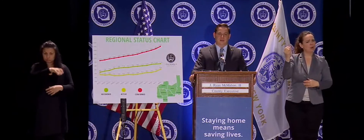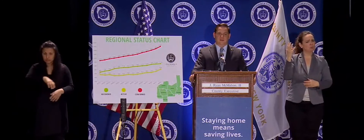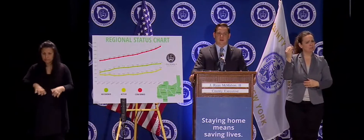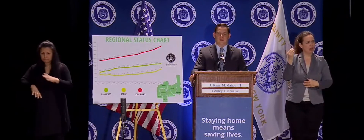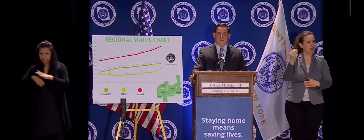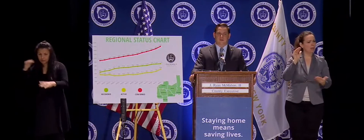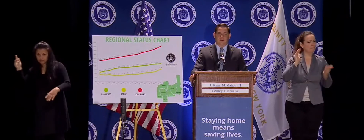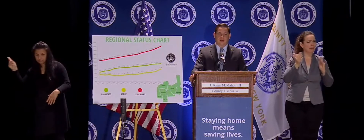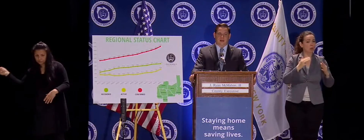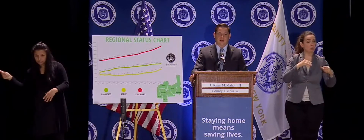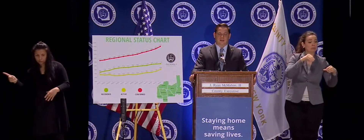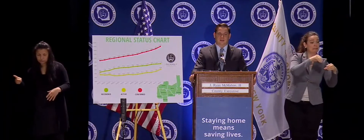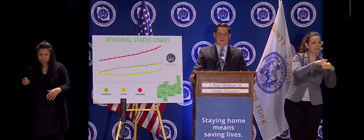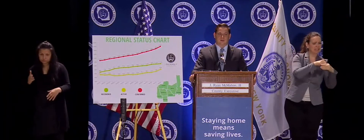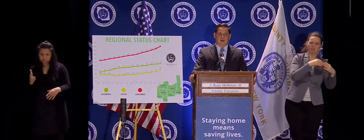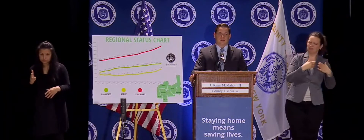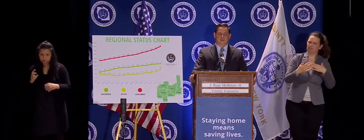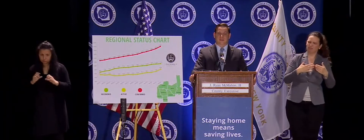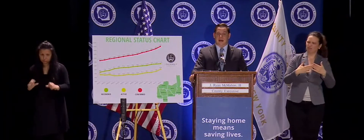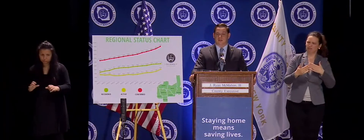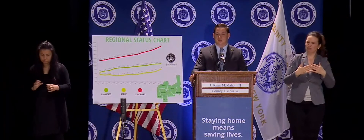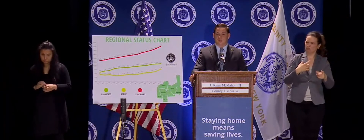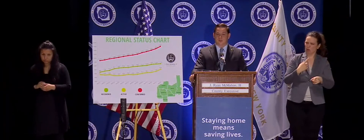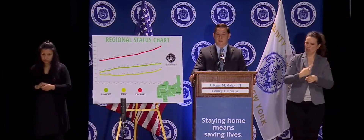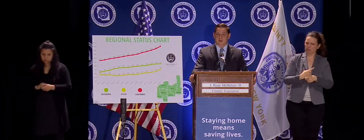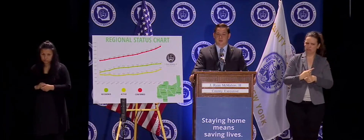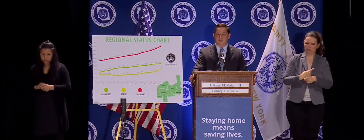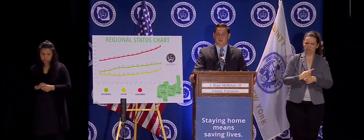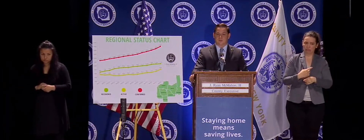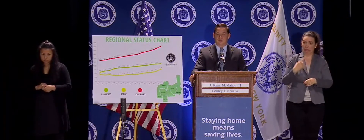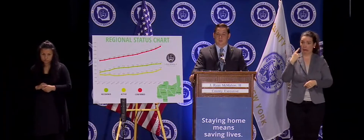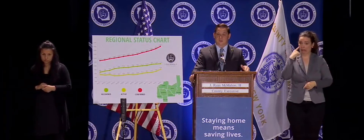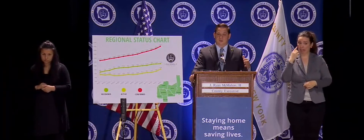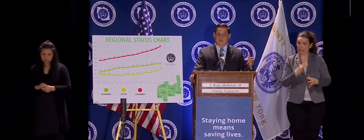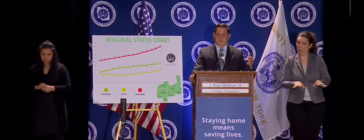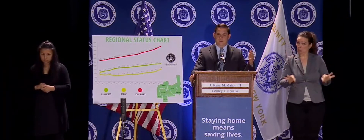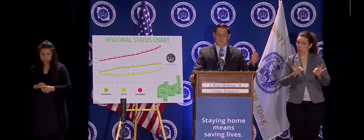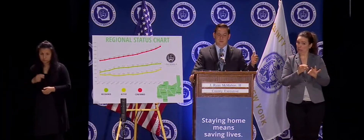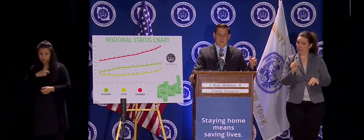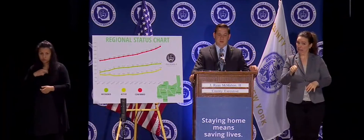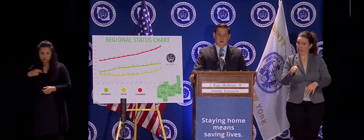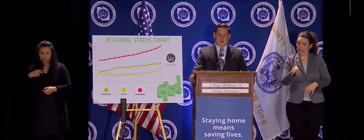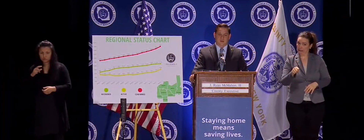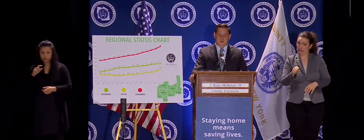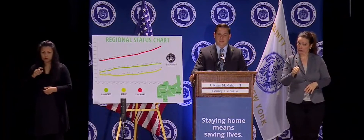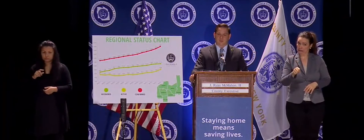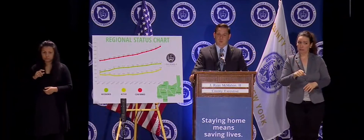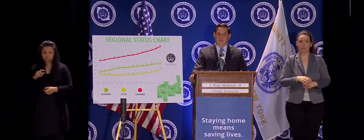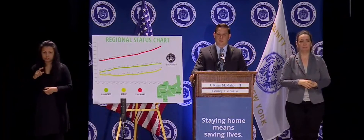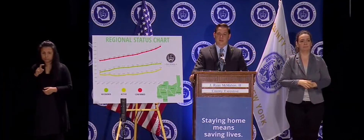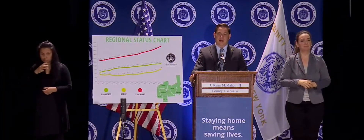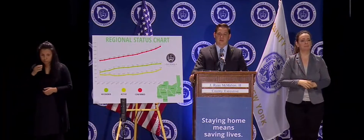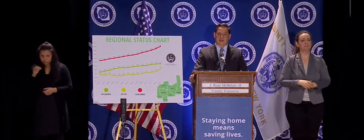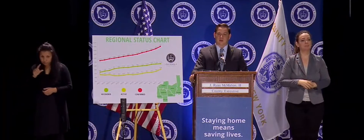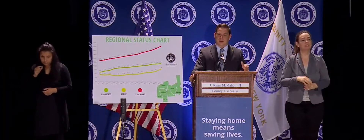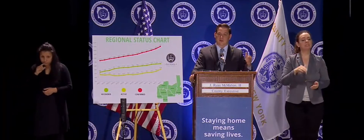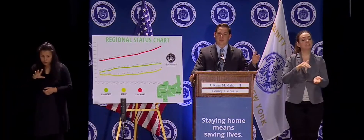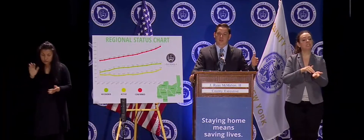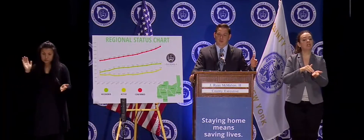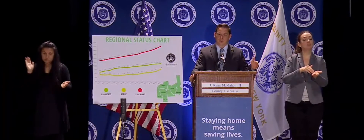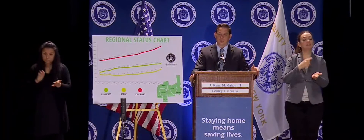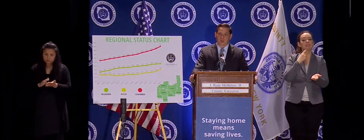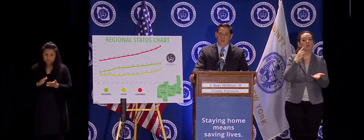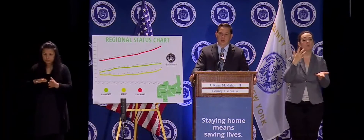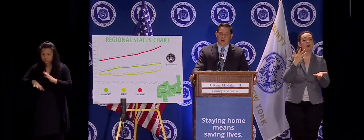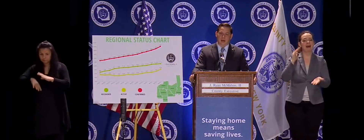I think it does. I think the doctors will say there's some of these facilities there's less risk being outside with everything